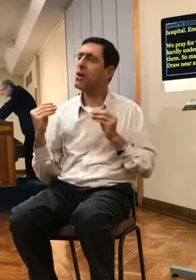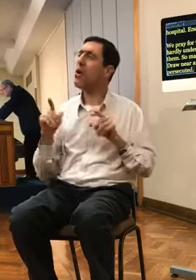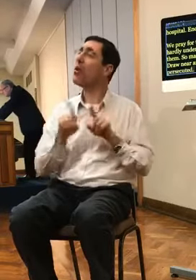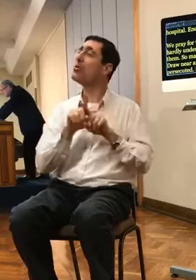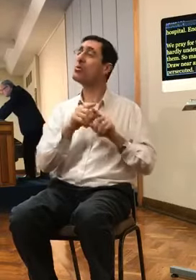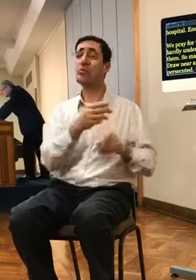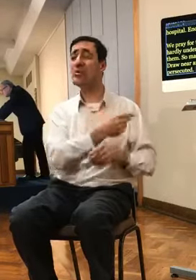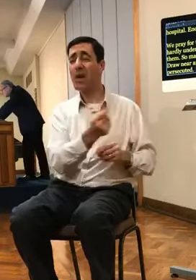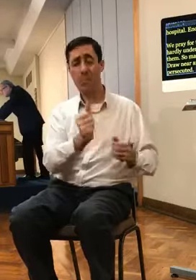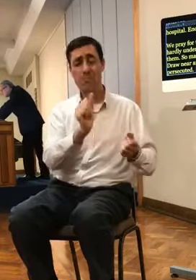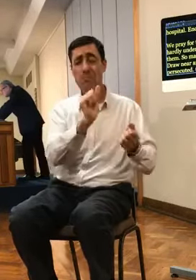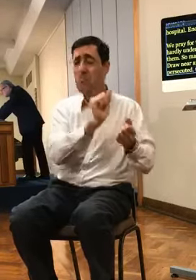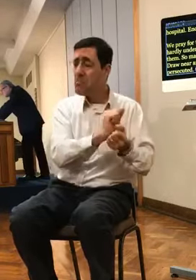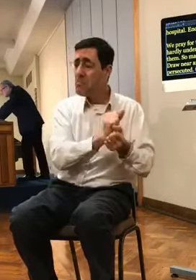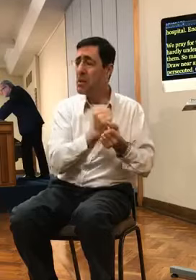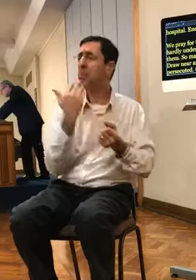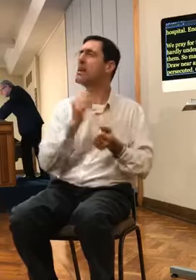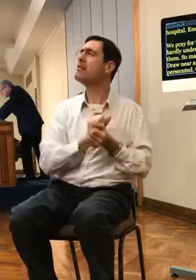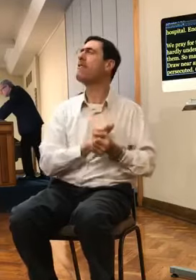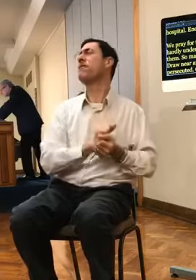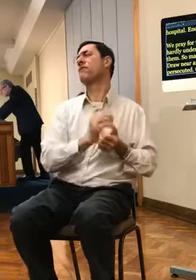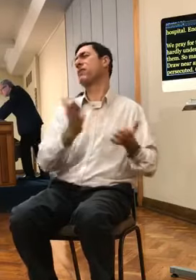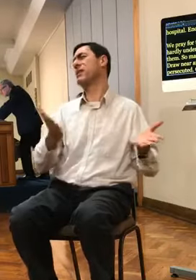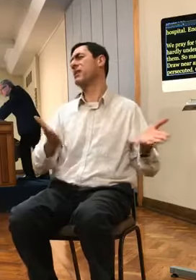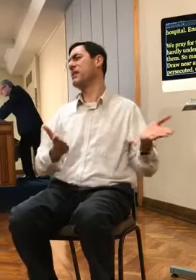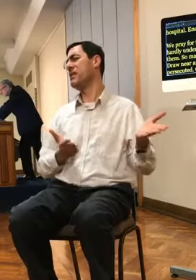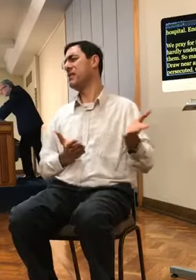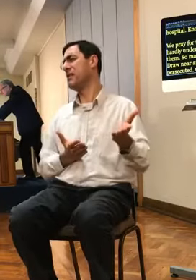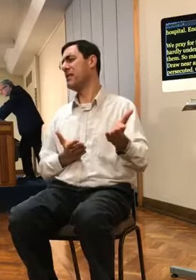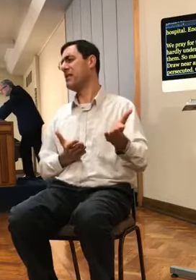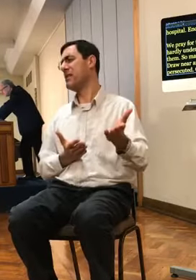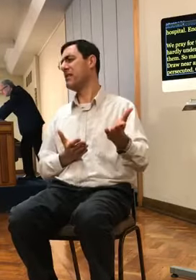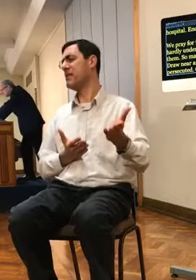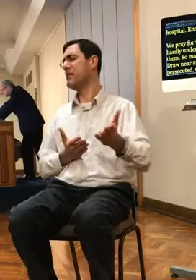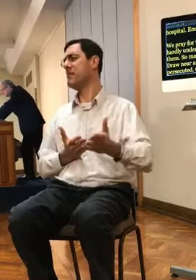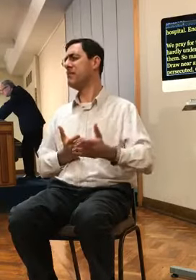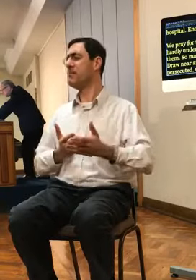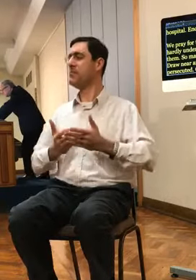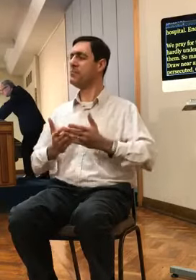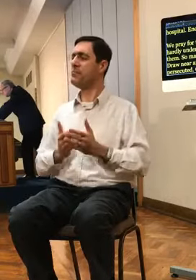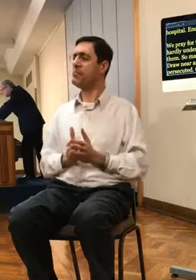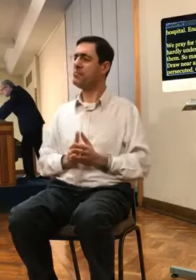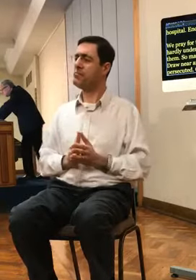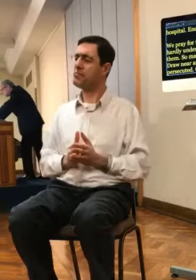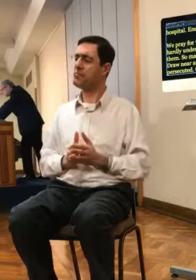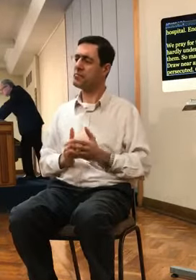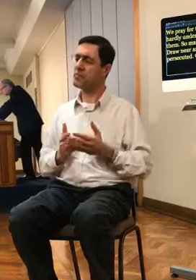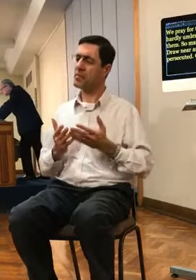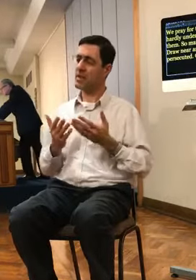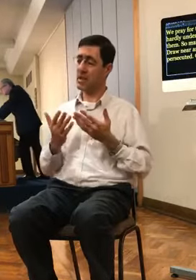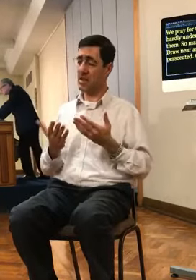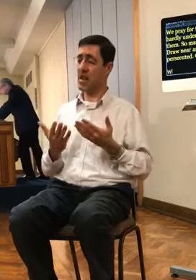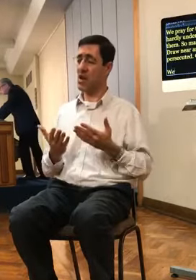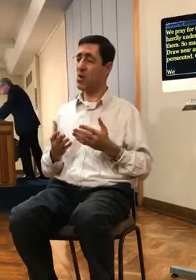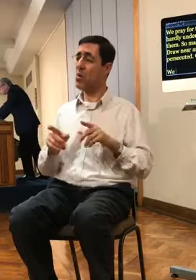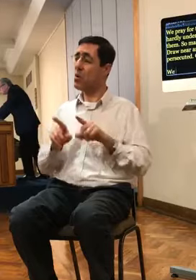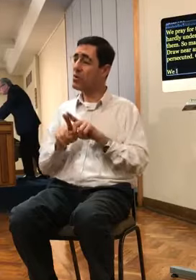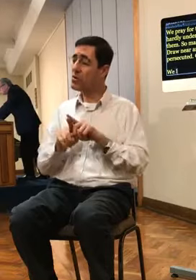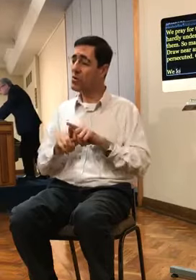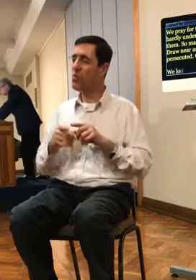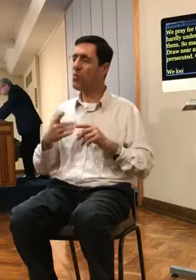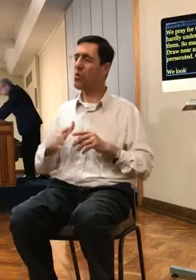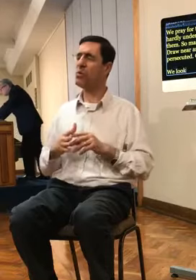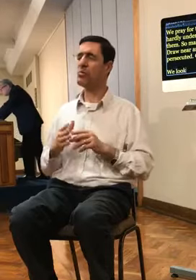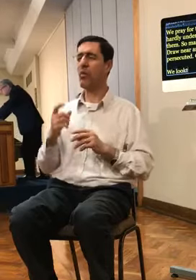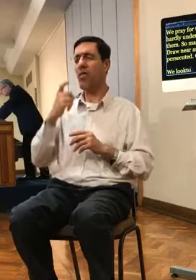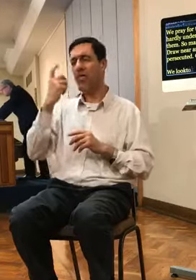O Lord, these days remind us that we look unto thee for the coming of our dear Saviour. We look to that day, and